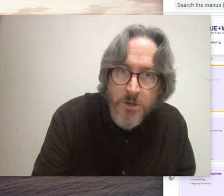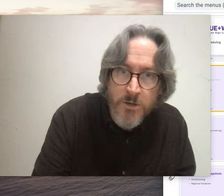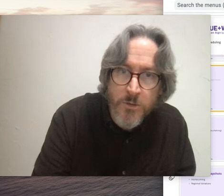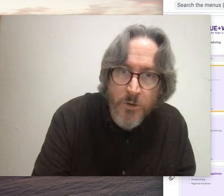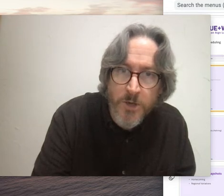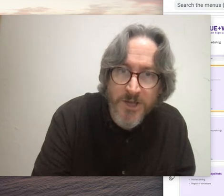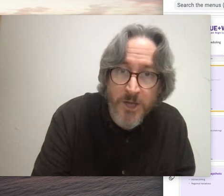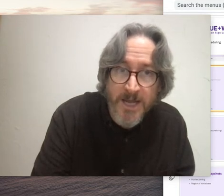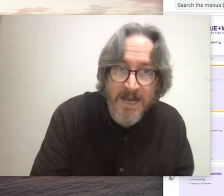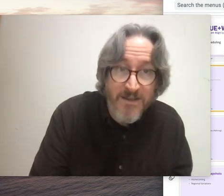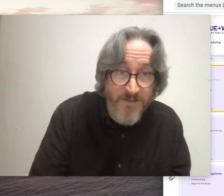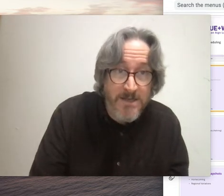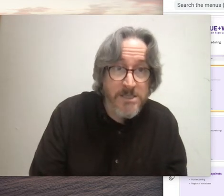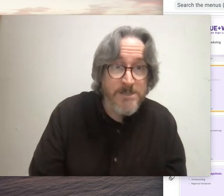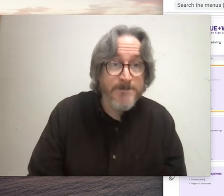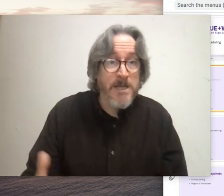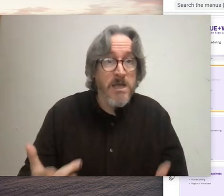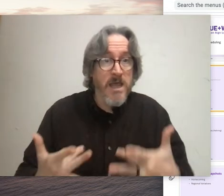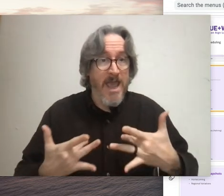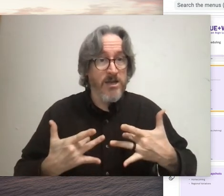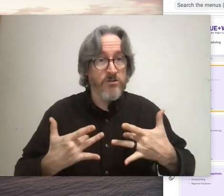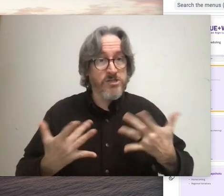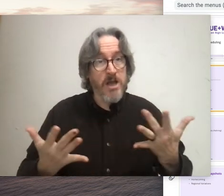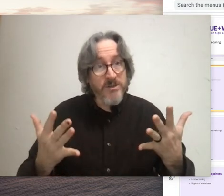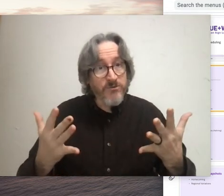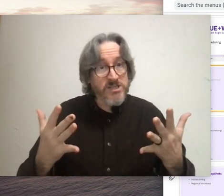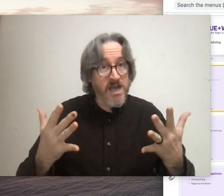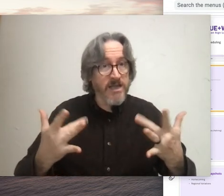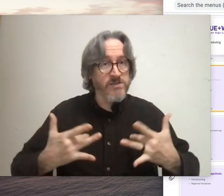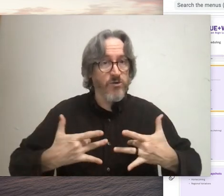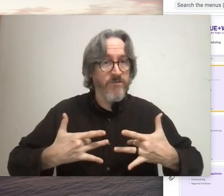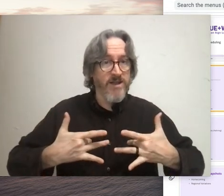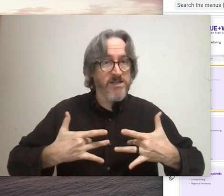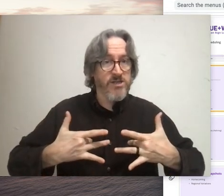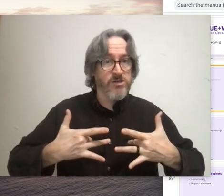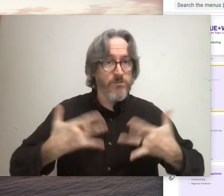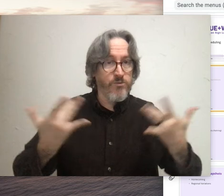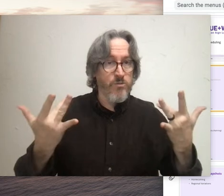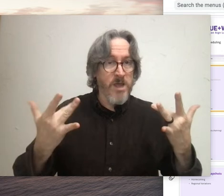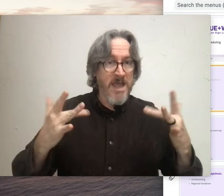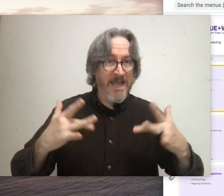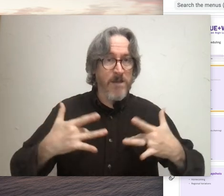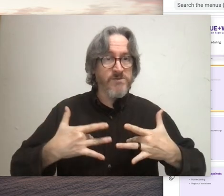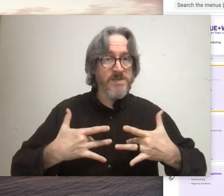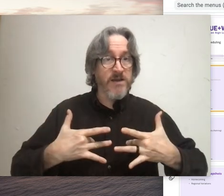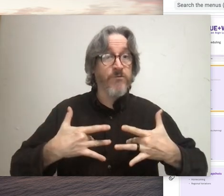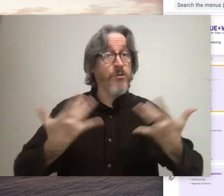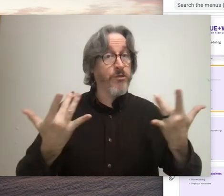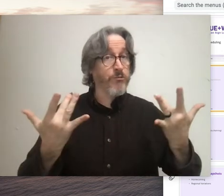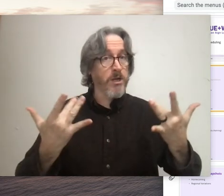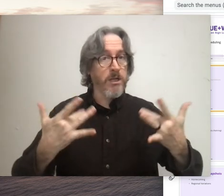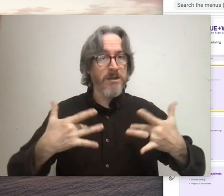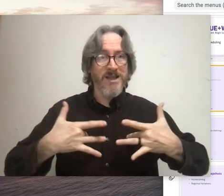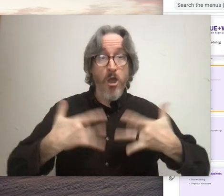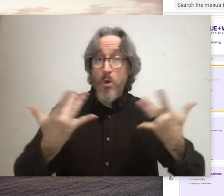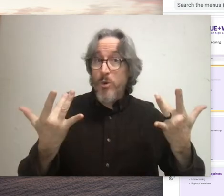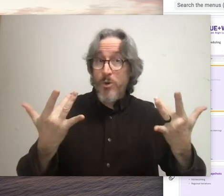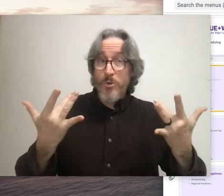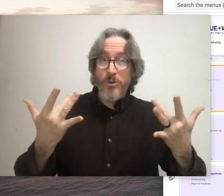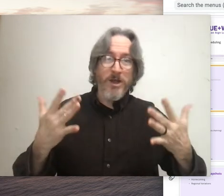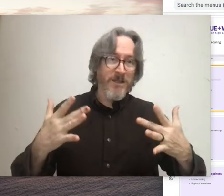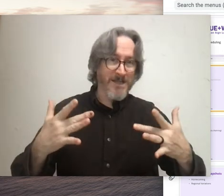So we're going to be looking at events, and there's a couple different signs for events. It comes from the sign for thrill,